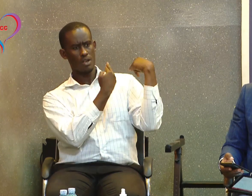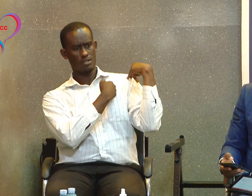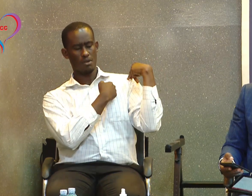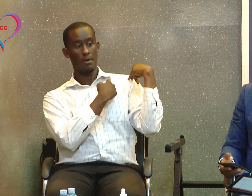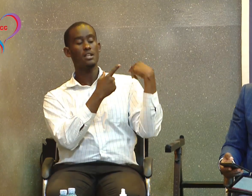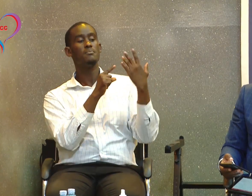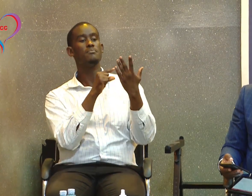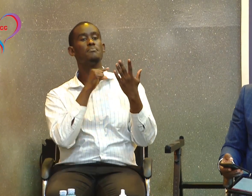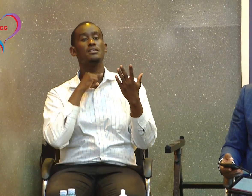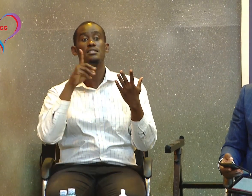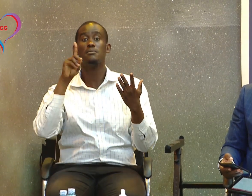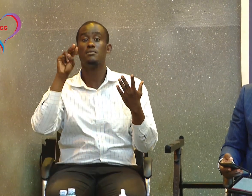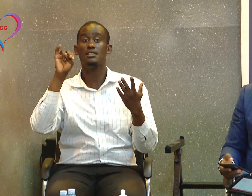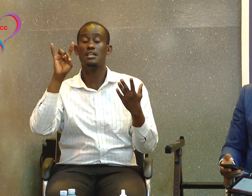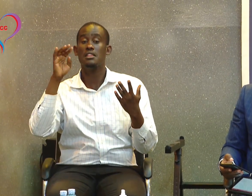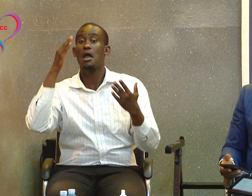lunch